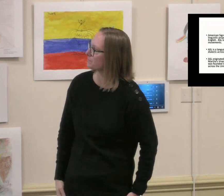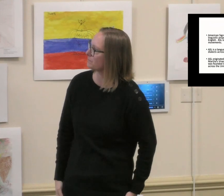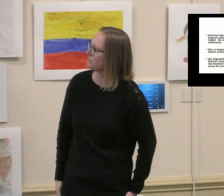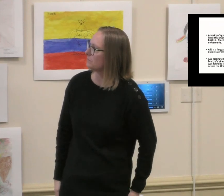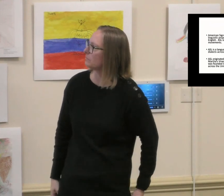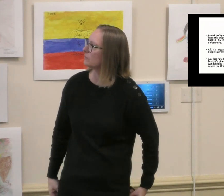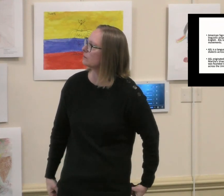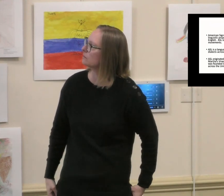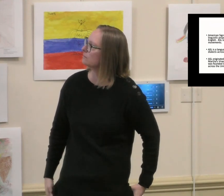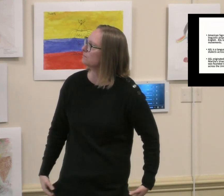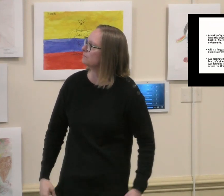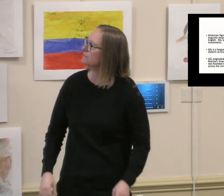it.